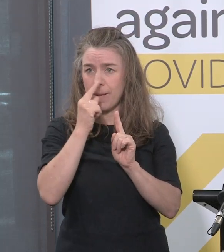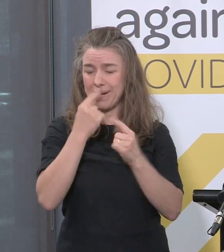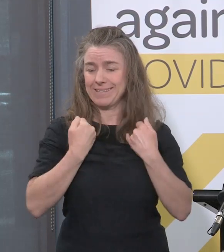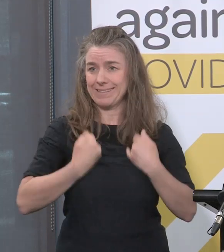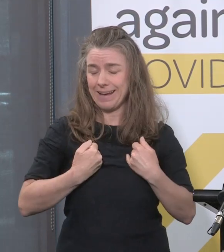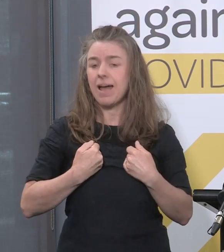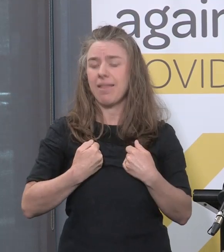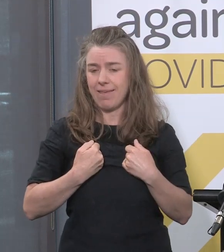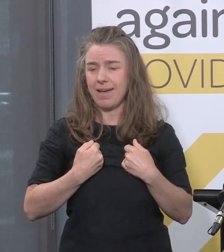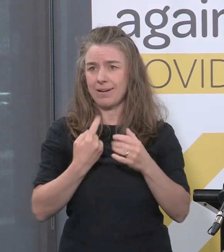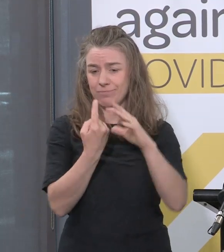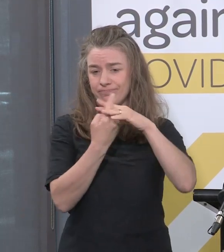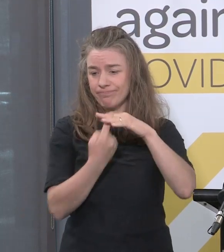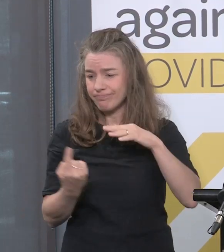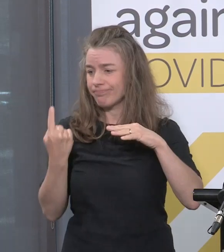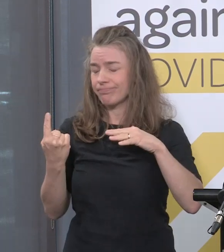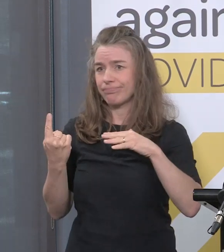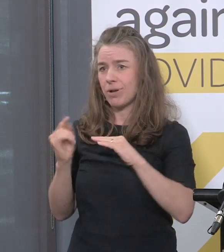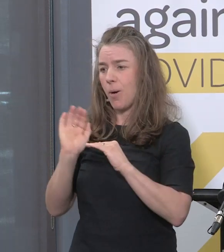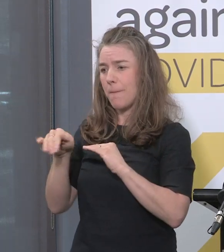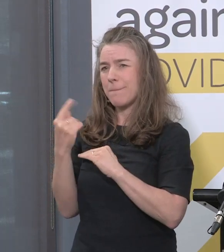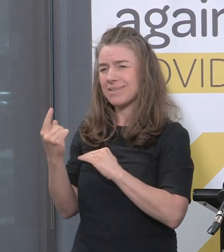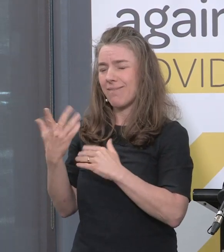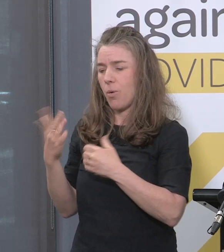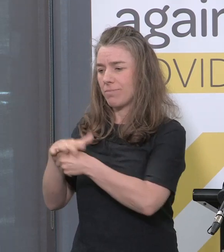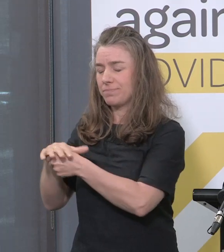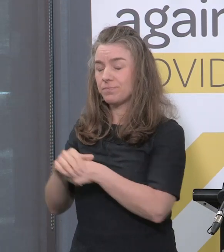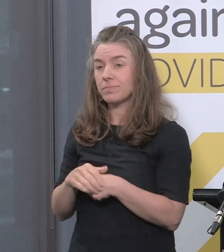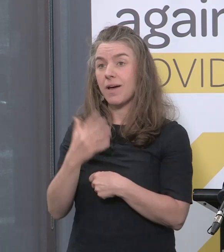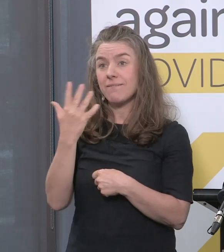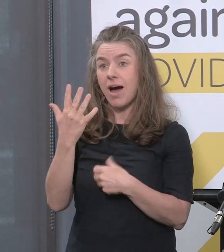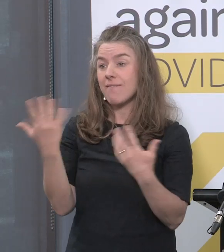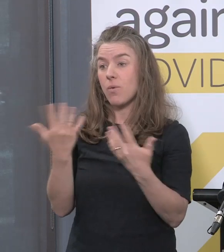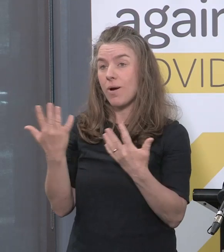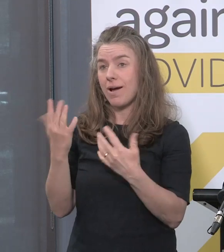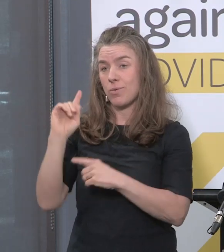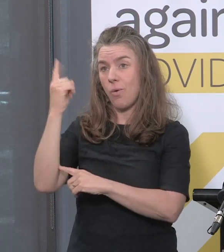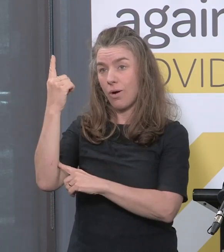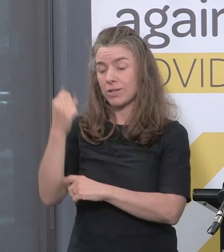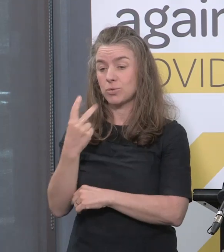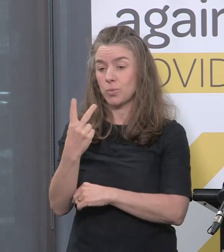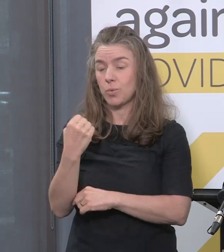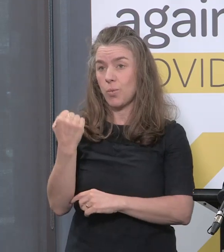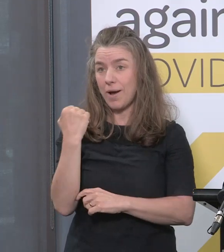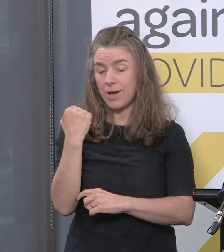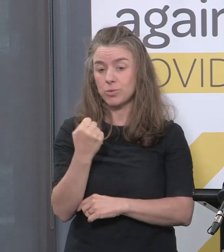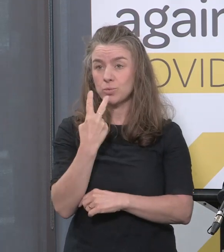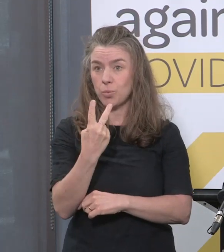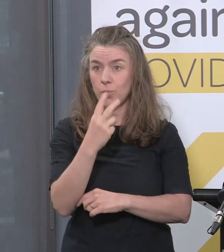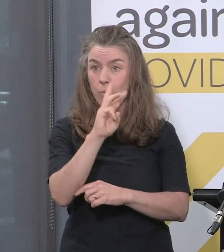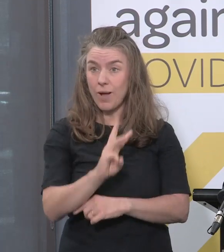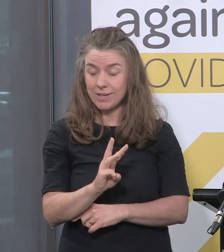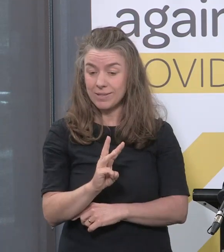Of these 11 new cases, 5 are in Auckland, 2 in the Waikato region, 2 in the Wellington